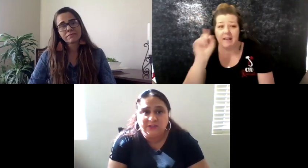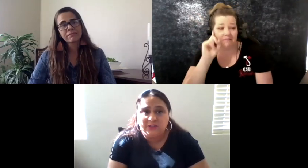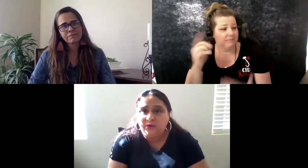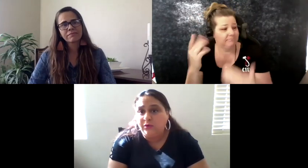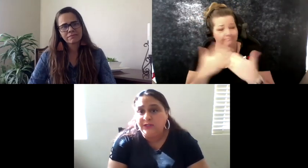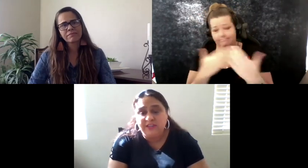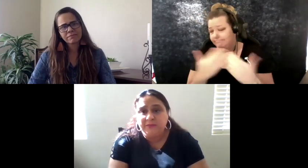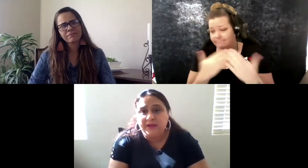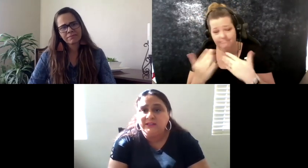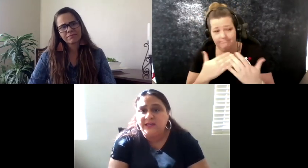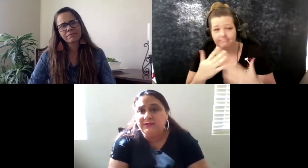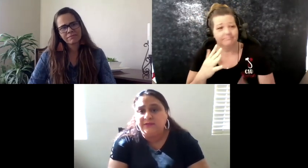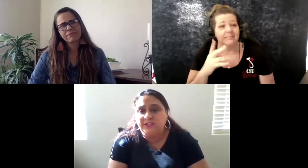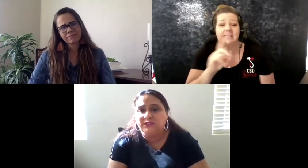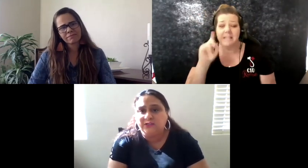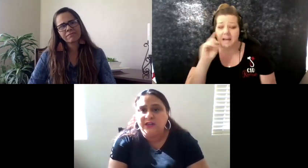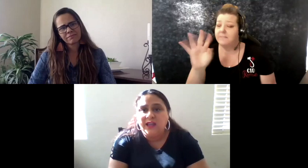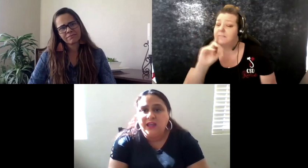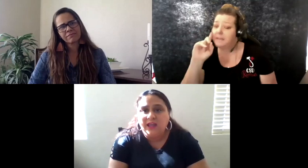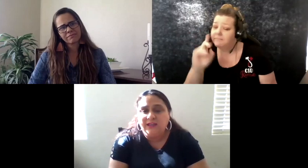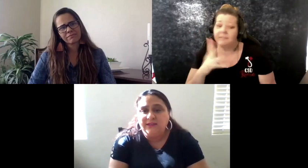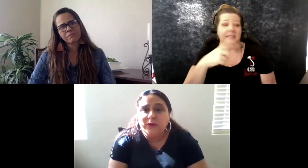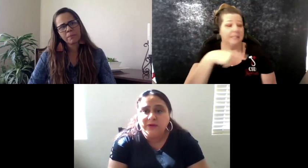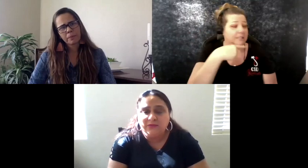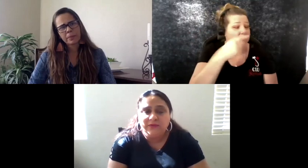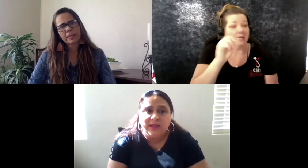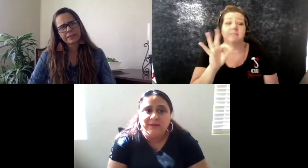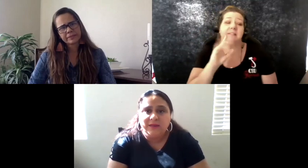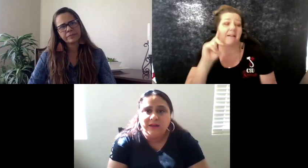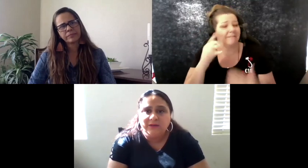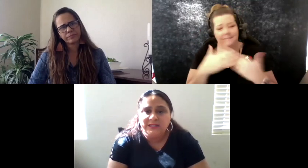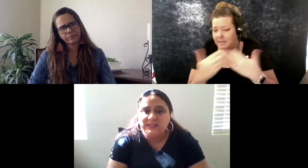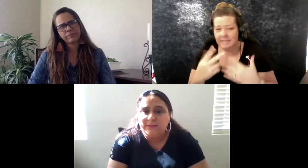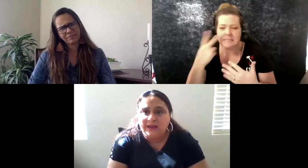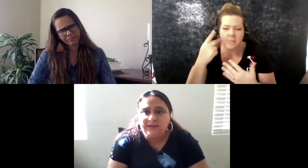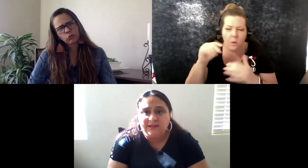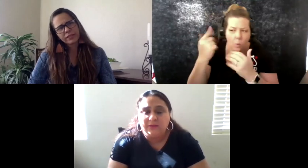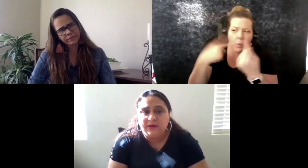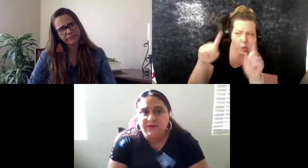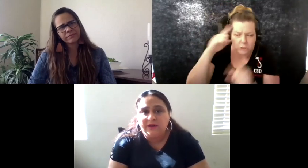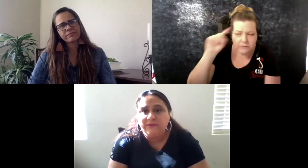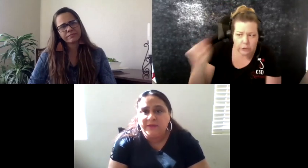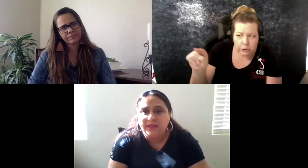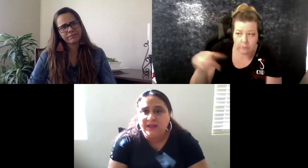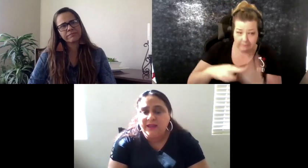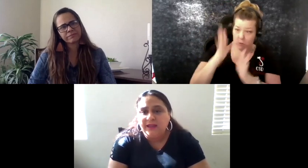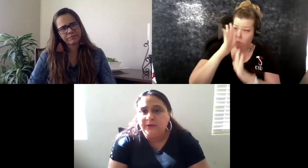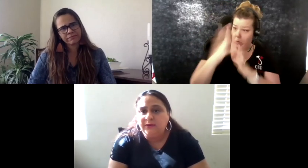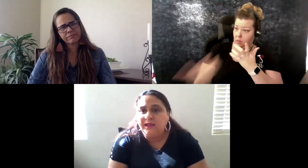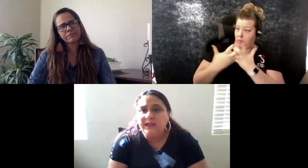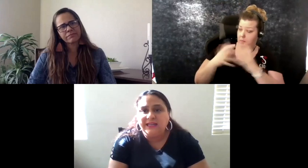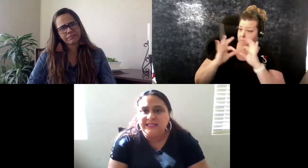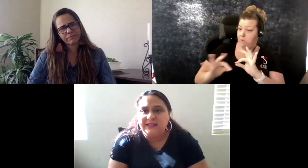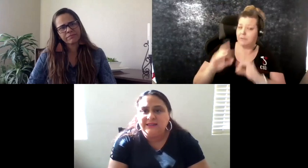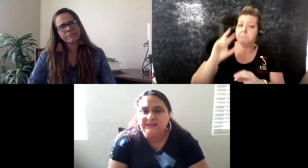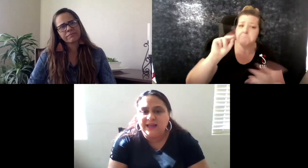deaf children or deaf parents of deaf children, and see what works for them. You know, it doesn't mean it's going to work for your family, but